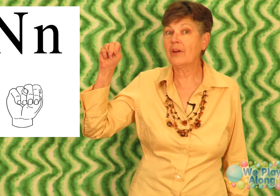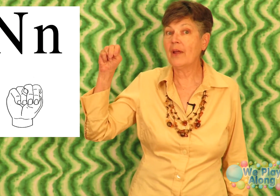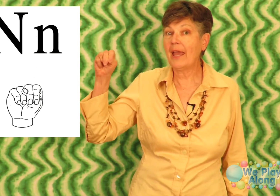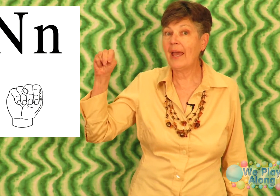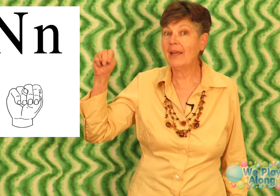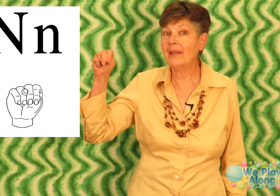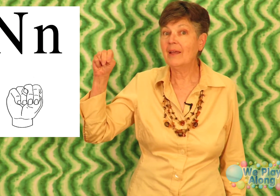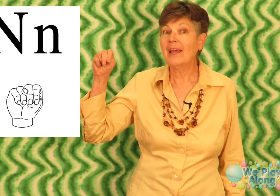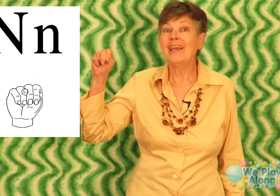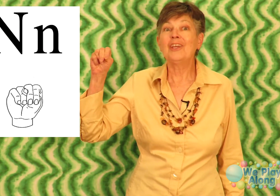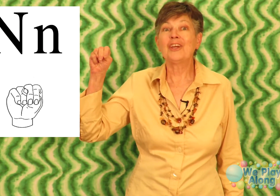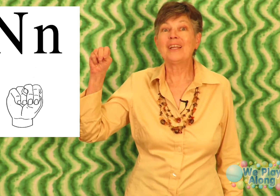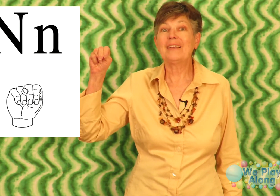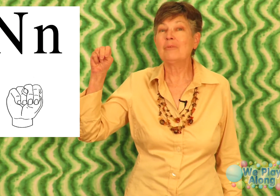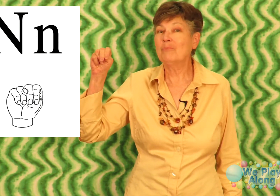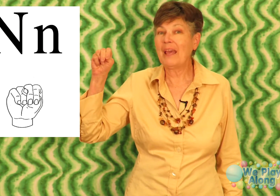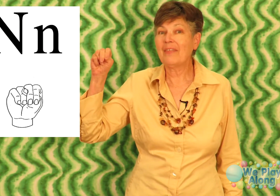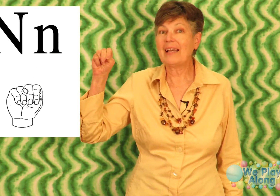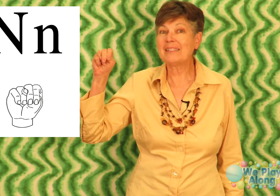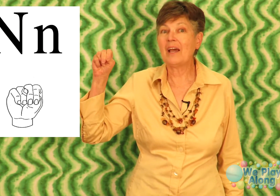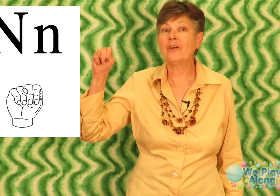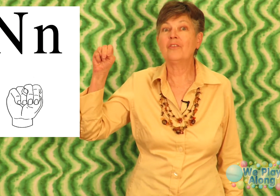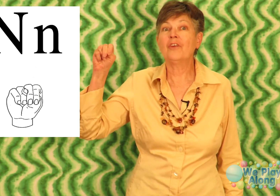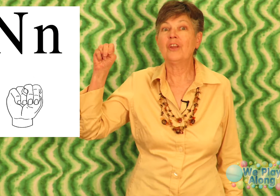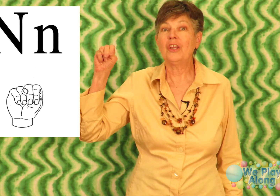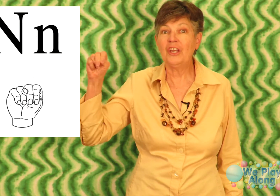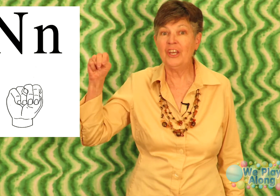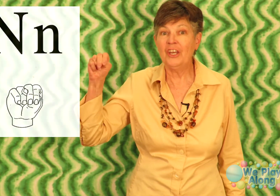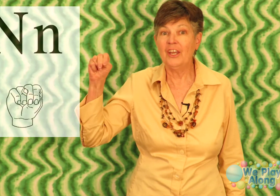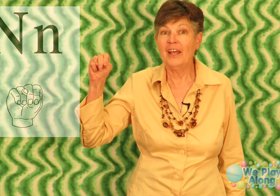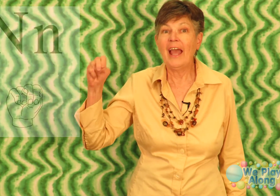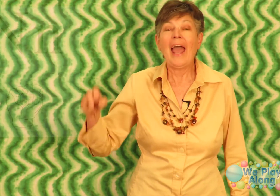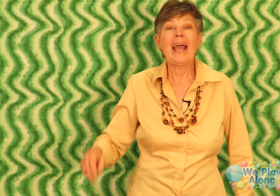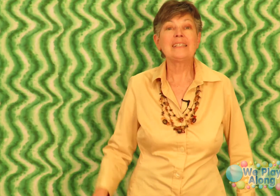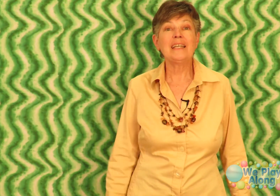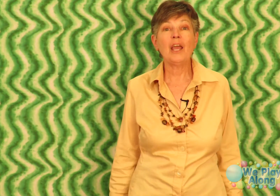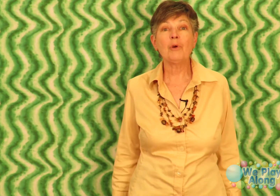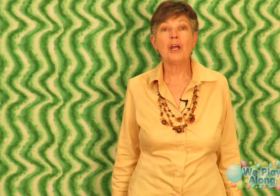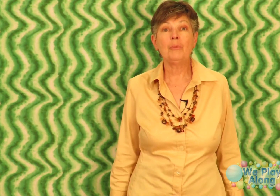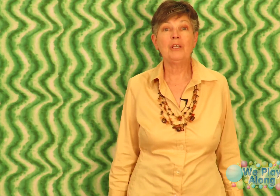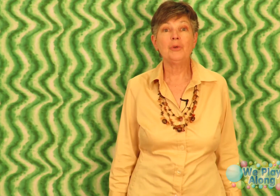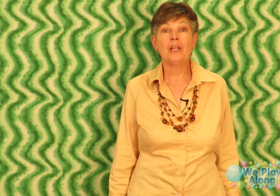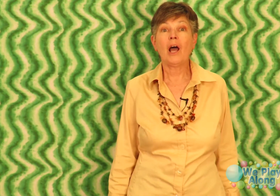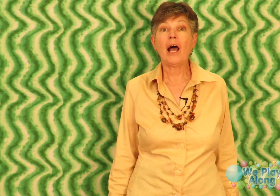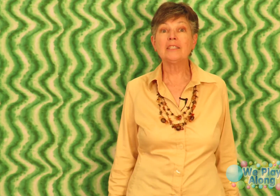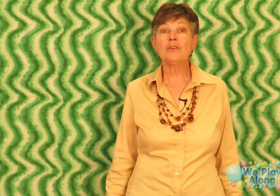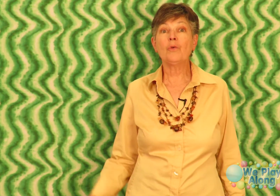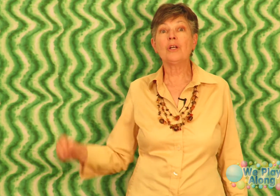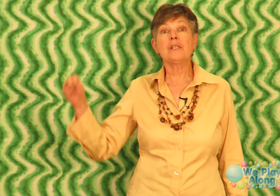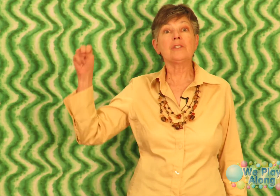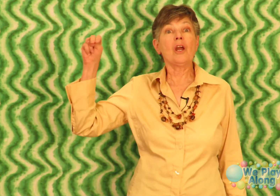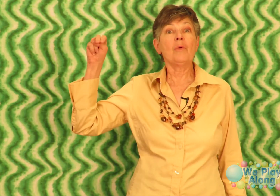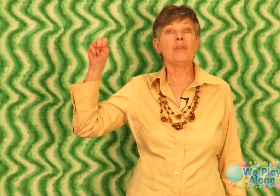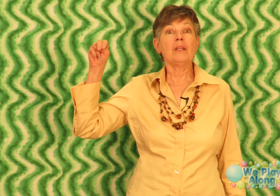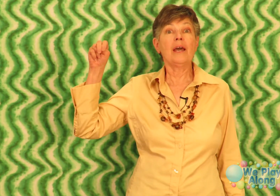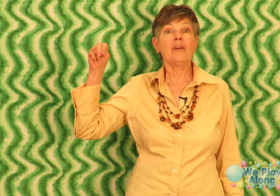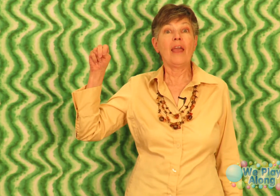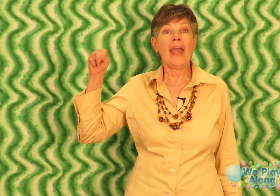letter N, you're going to make that sound of N. And today we're going to be doing lots of words that start with the letter